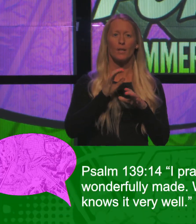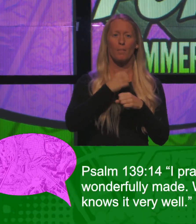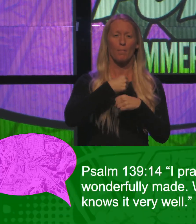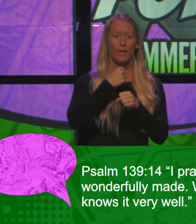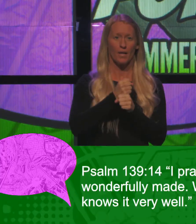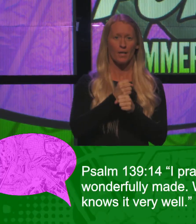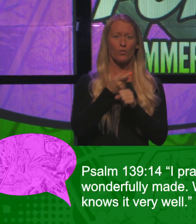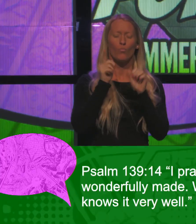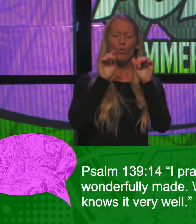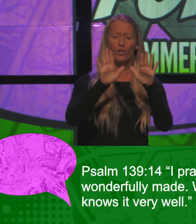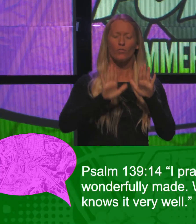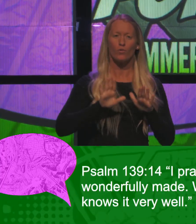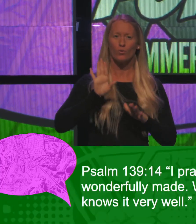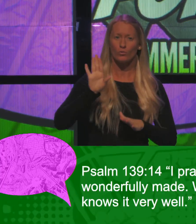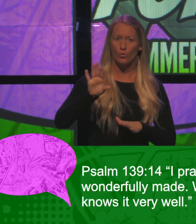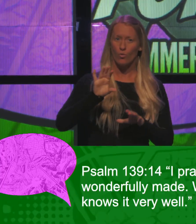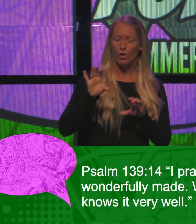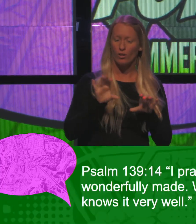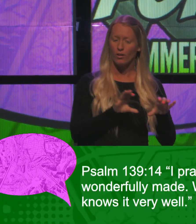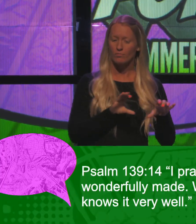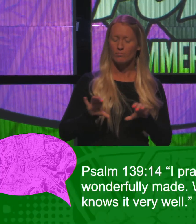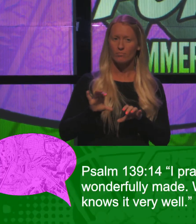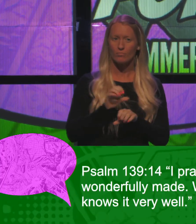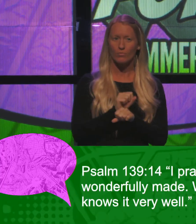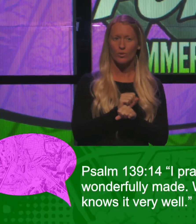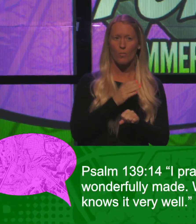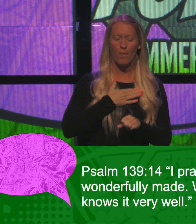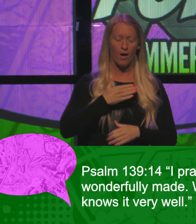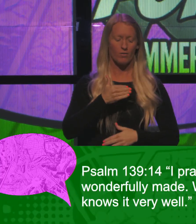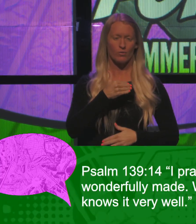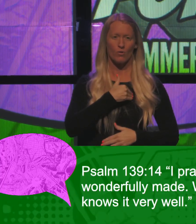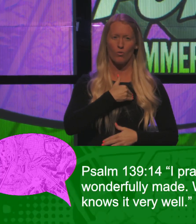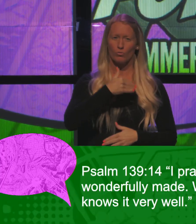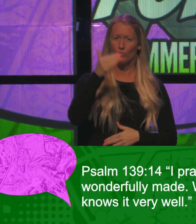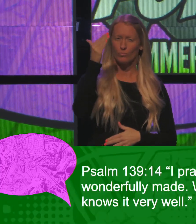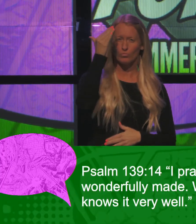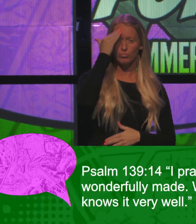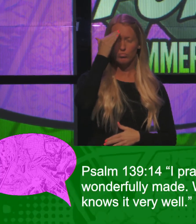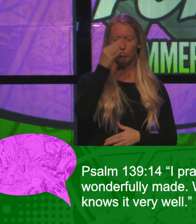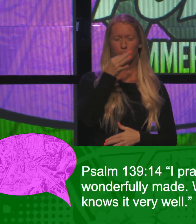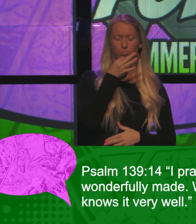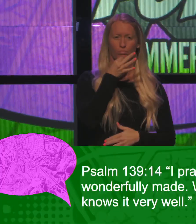your works. My soul knows it very well.